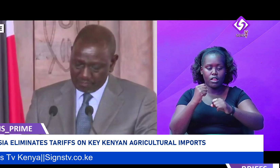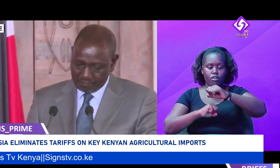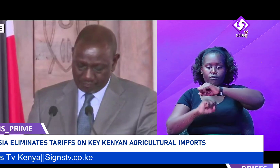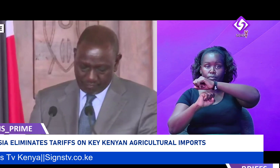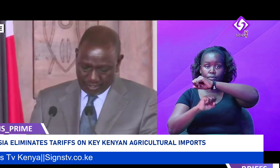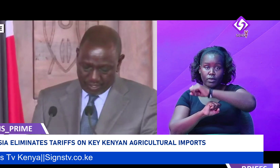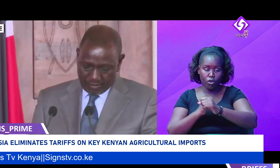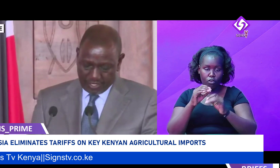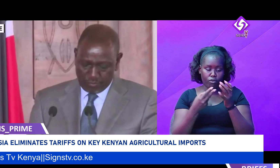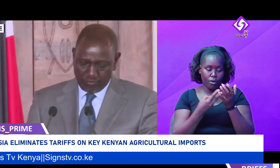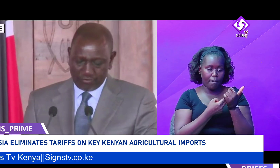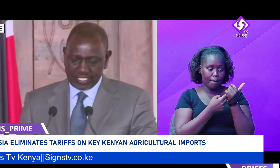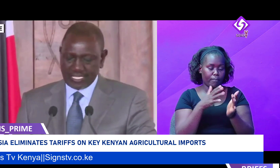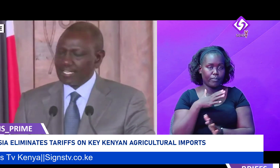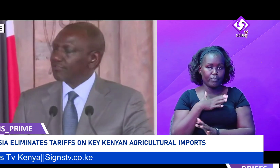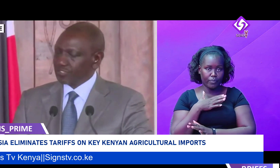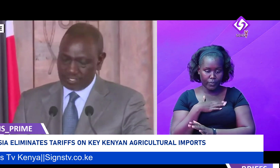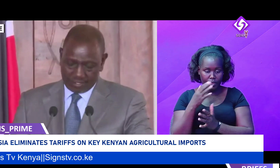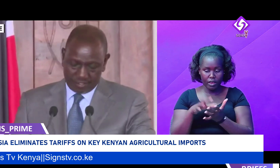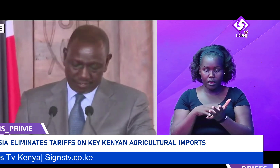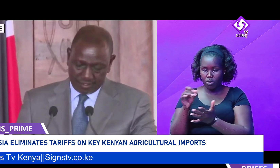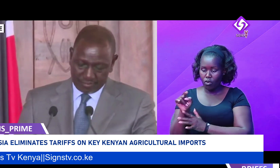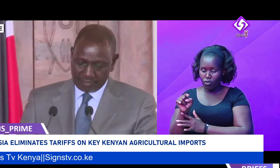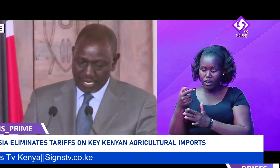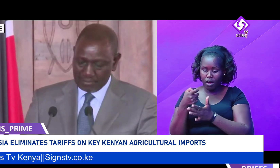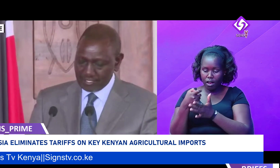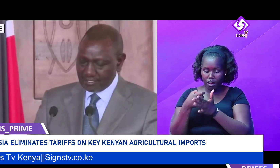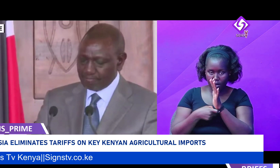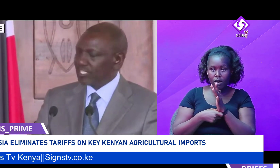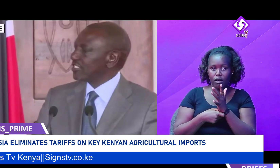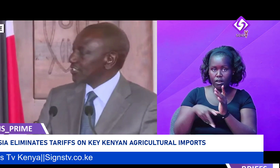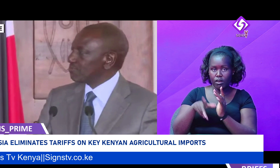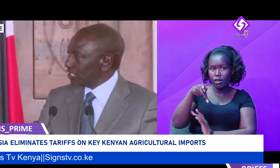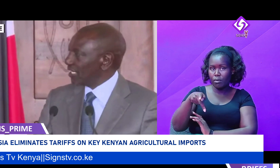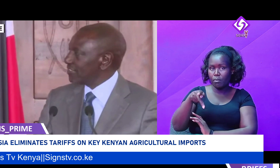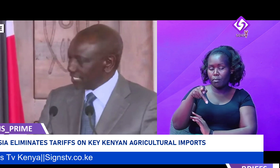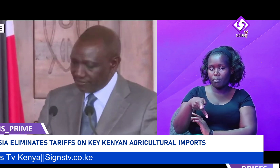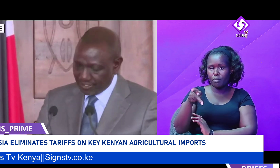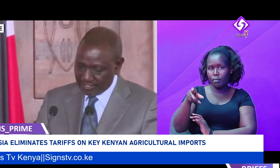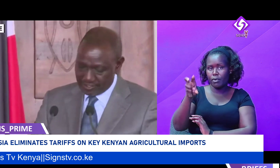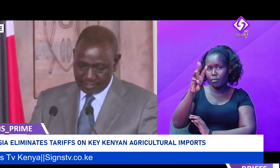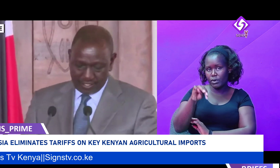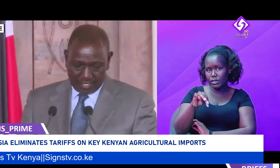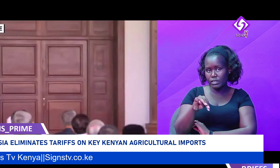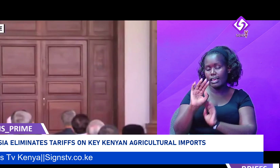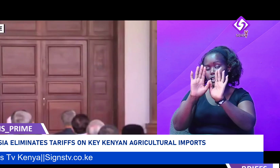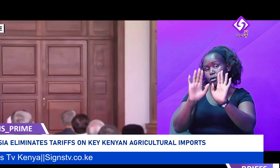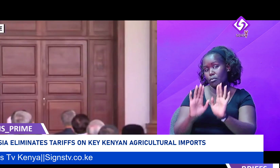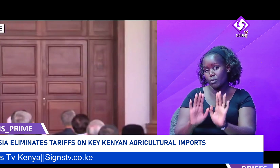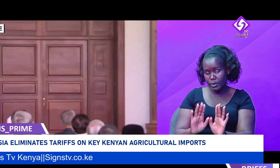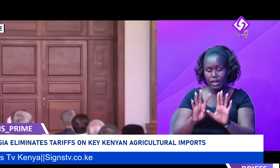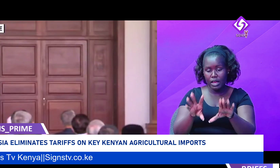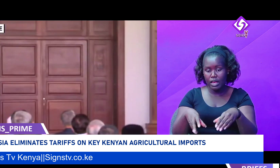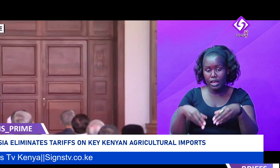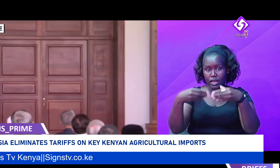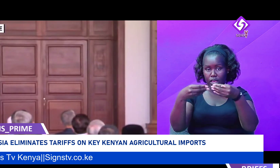partnership. The removal of these tariffs, Mr. Prime Minister, is especially significant given the